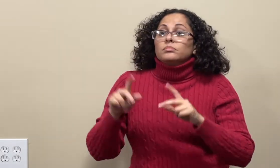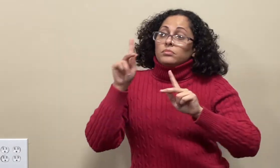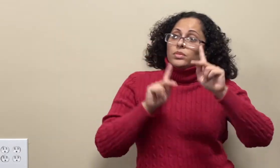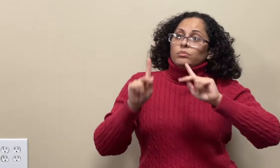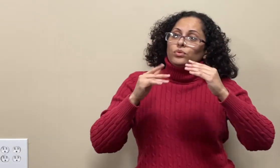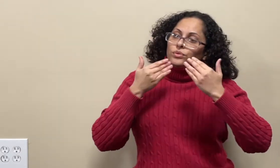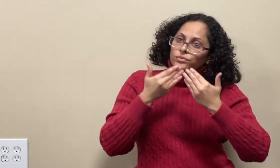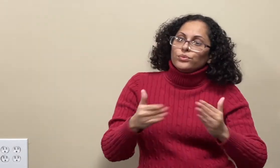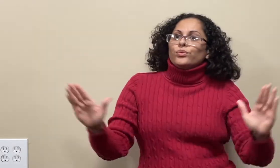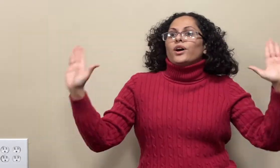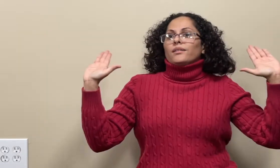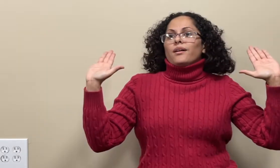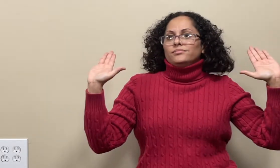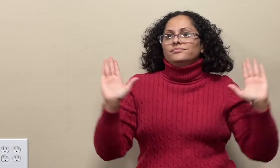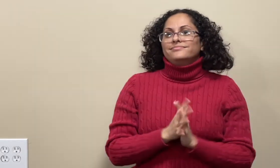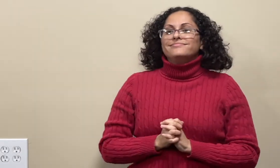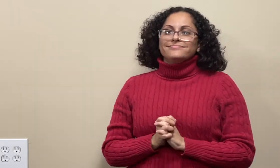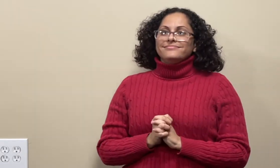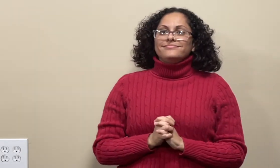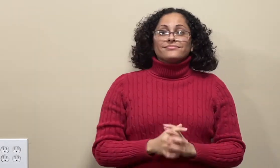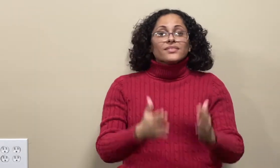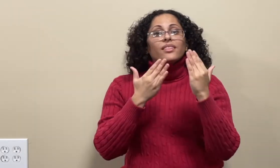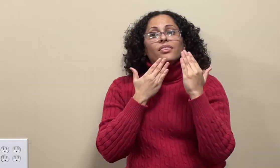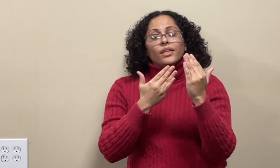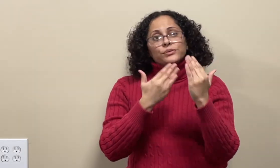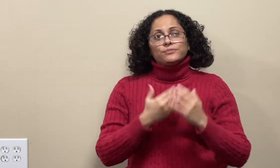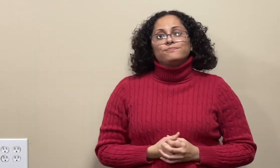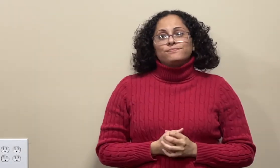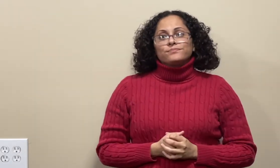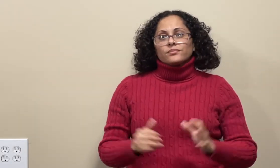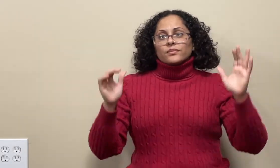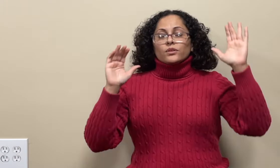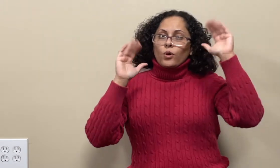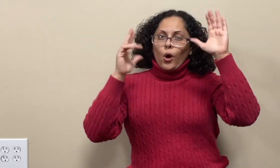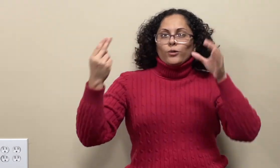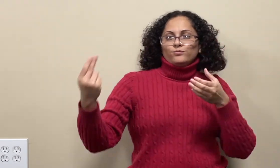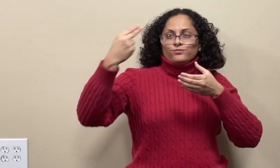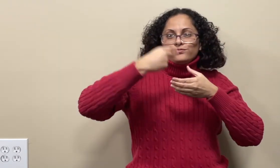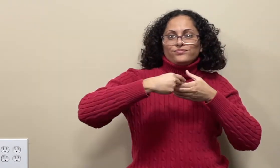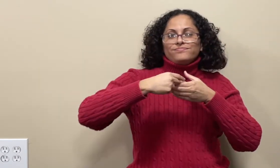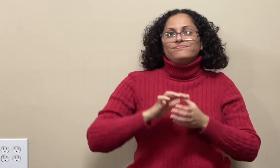Thank you so much, and we hope that you will join us.